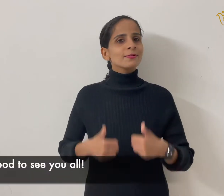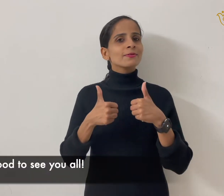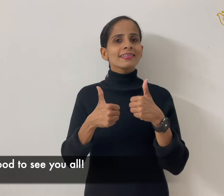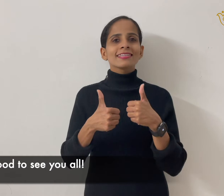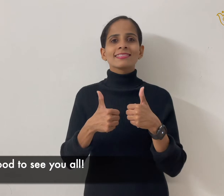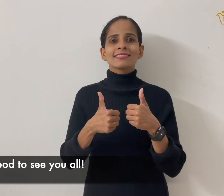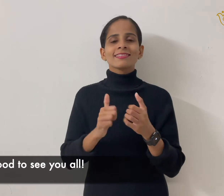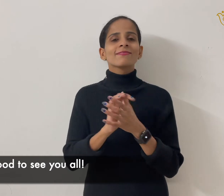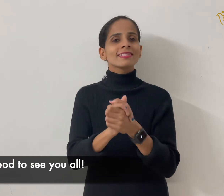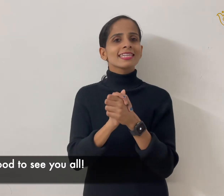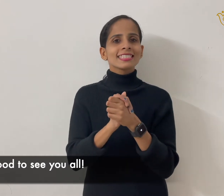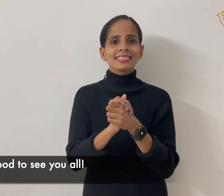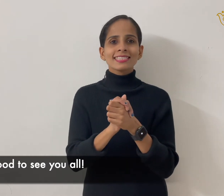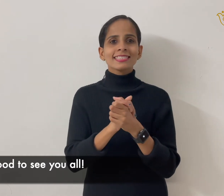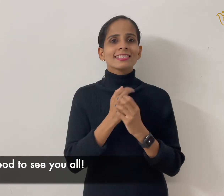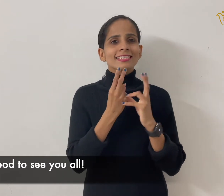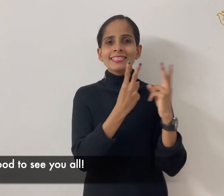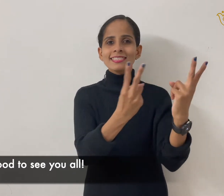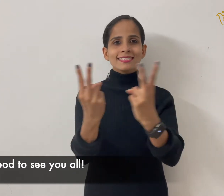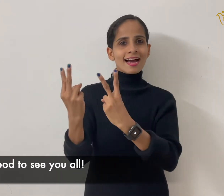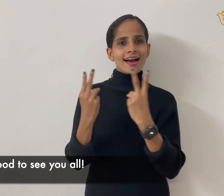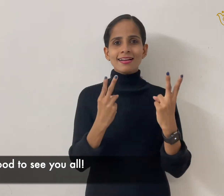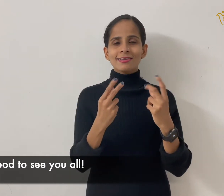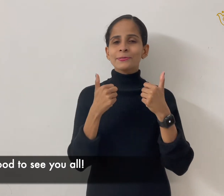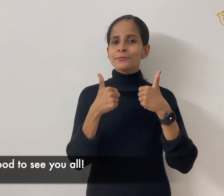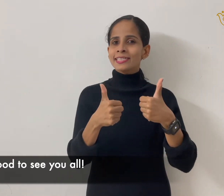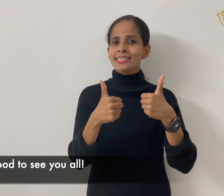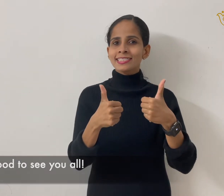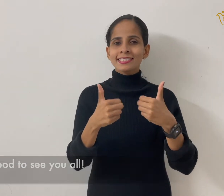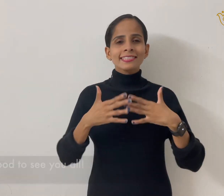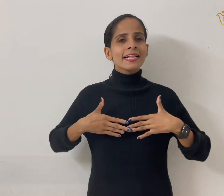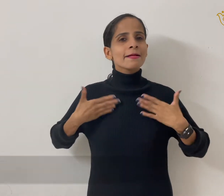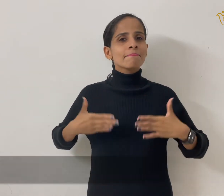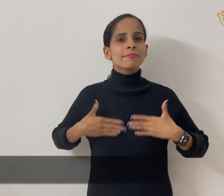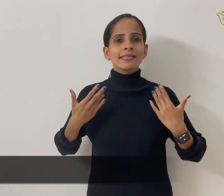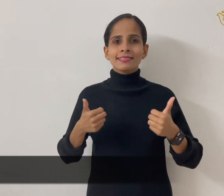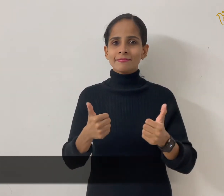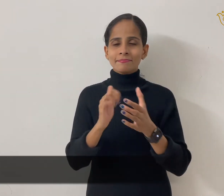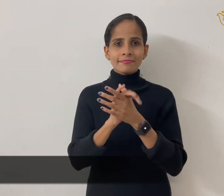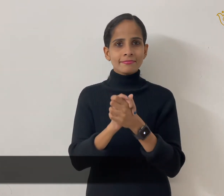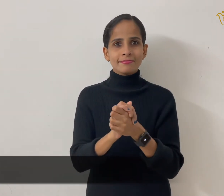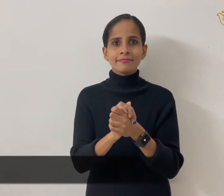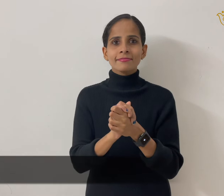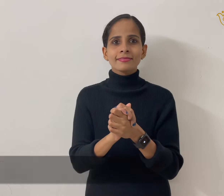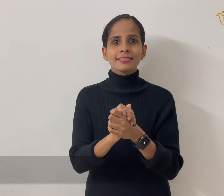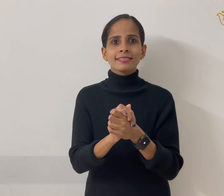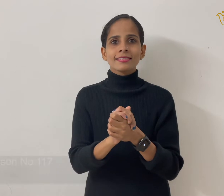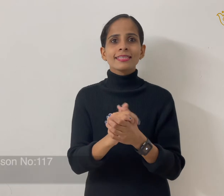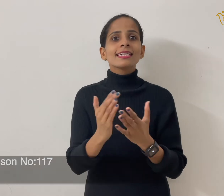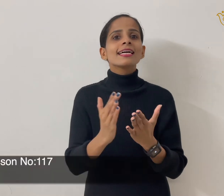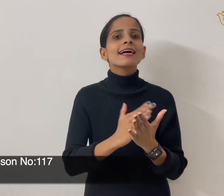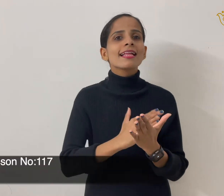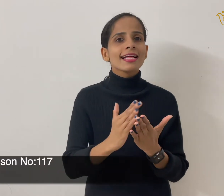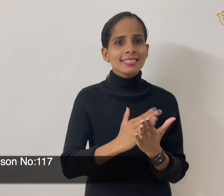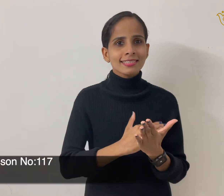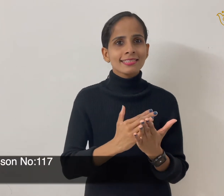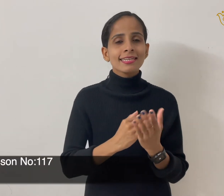Friends, so good to see you all. So happy. We are at lesson number